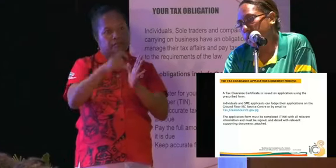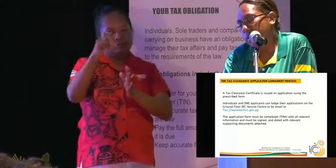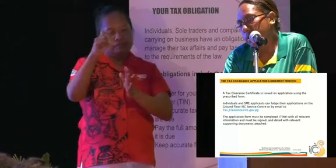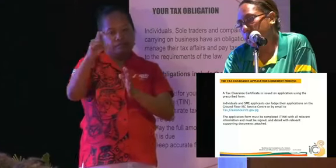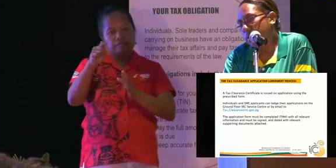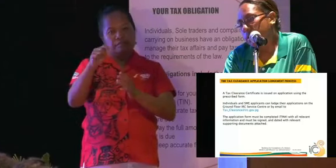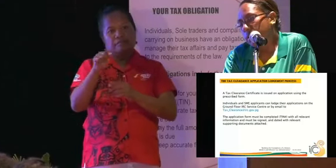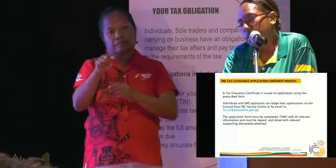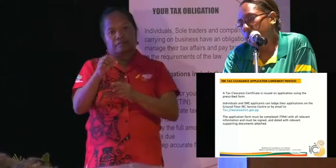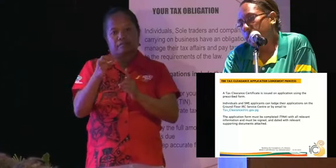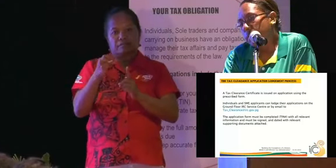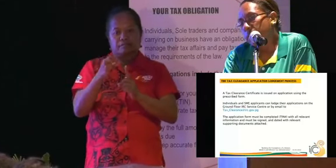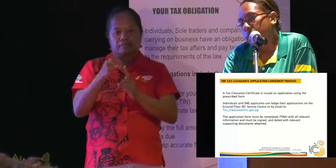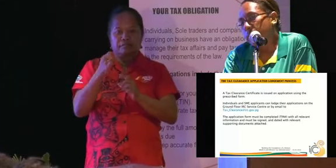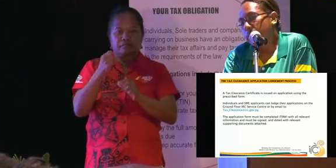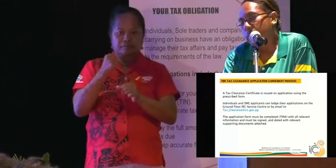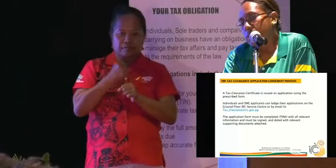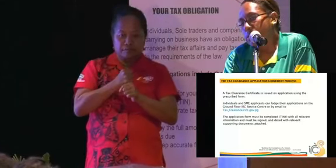tax_clearance@irc.gov.pg.